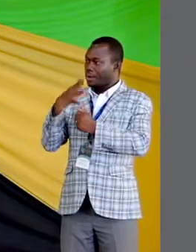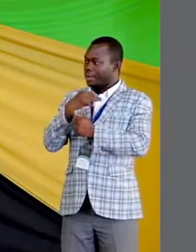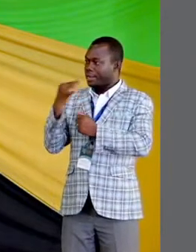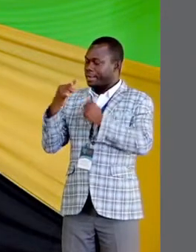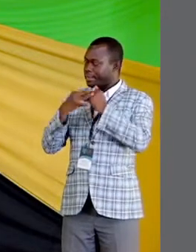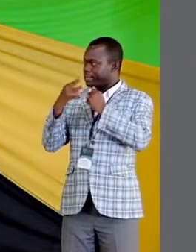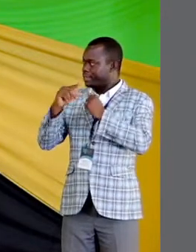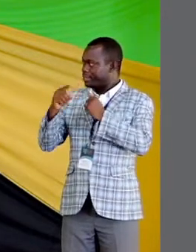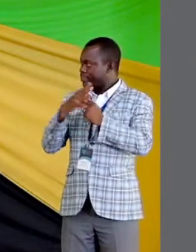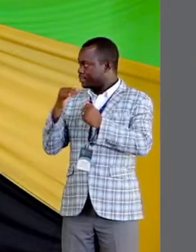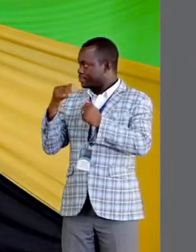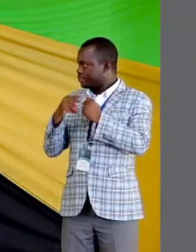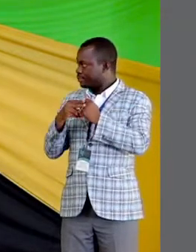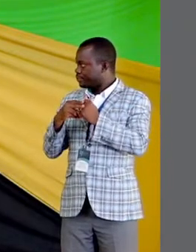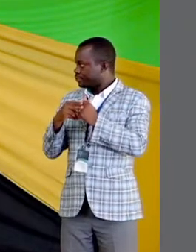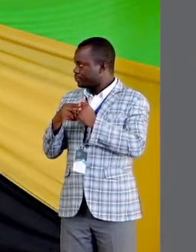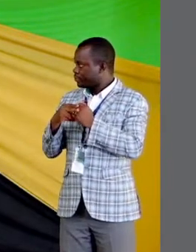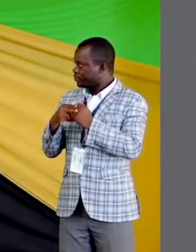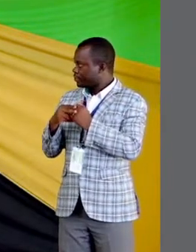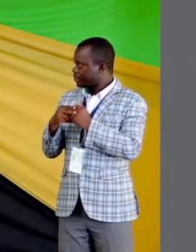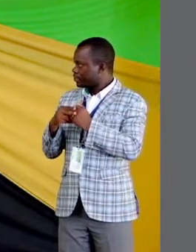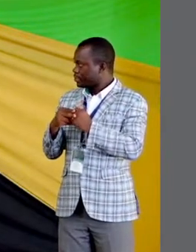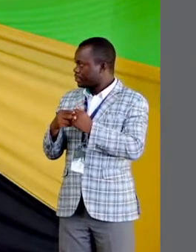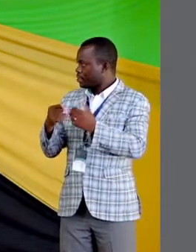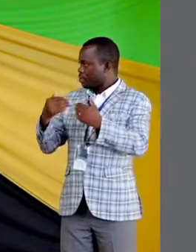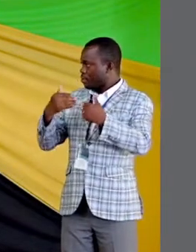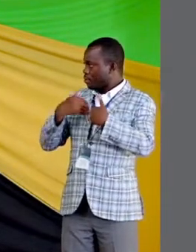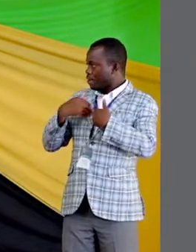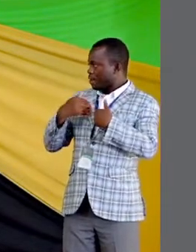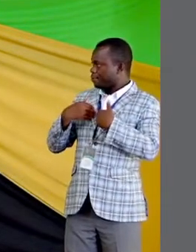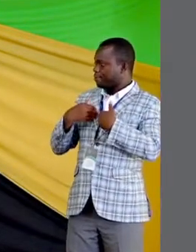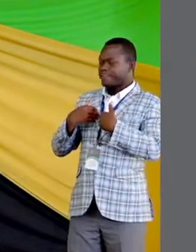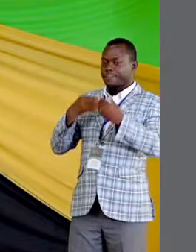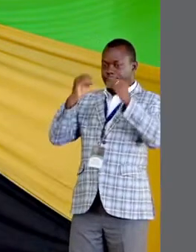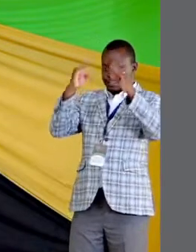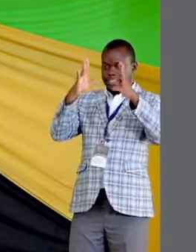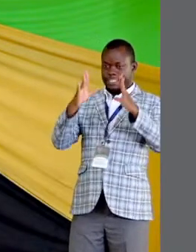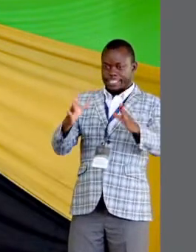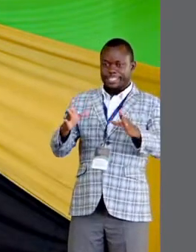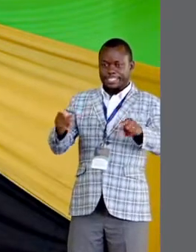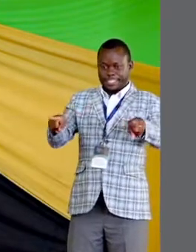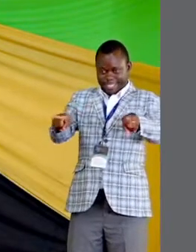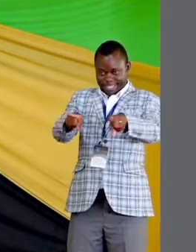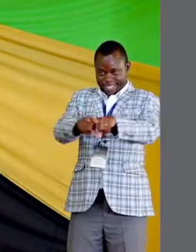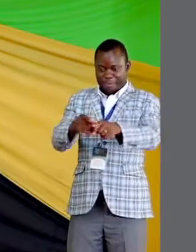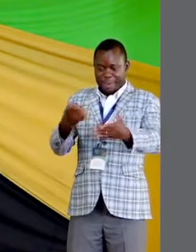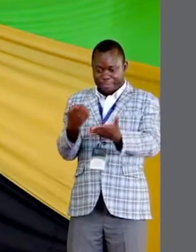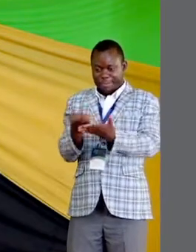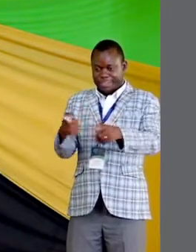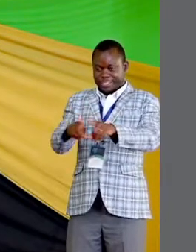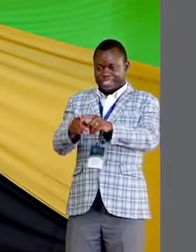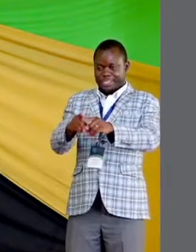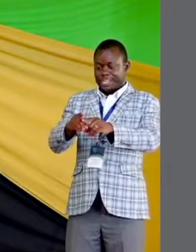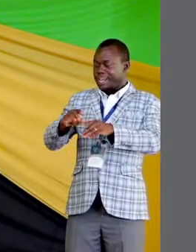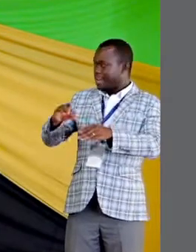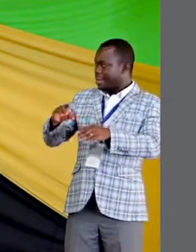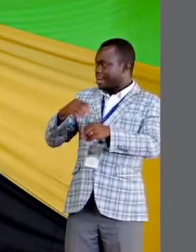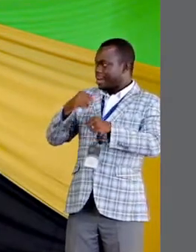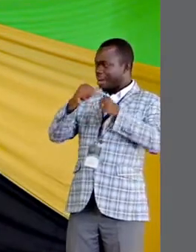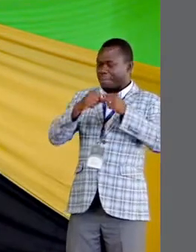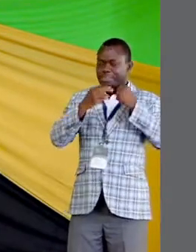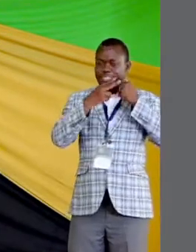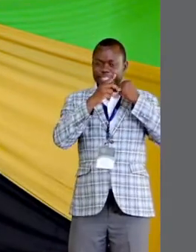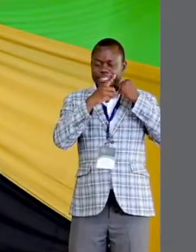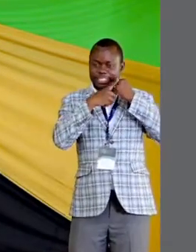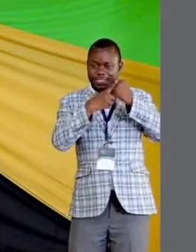103,978. Then we need a deficit. We have employed teachers as a county government, around